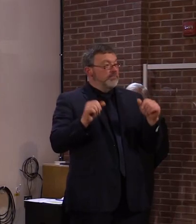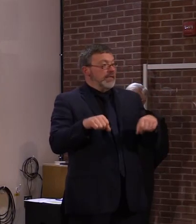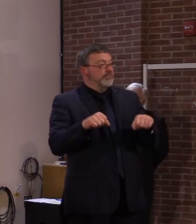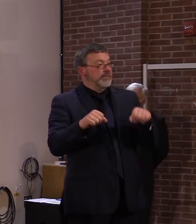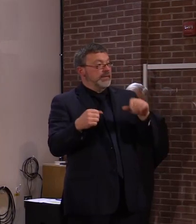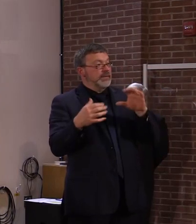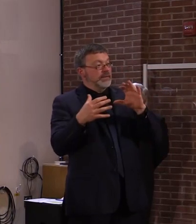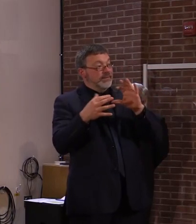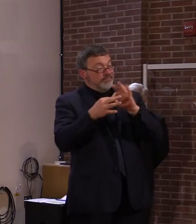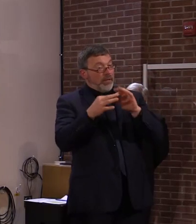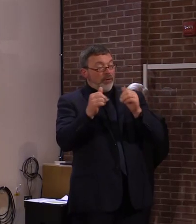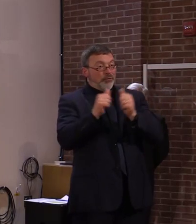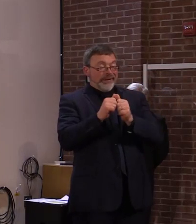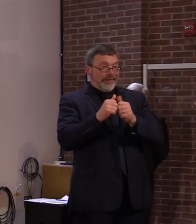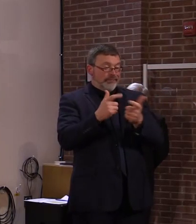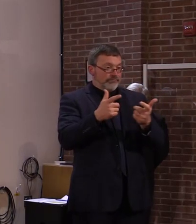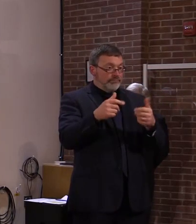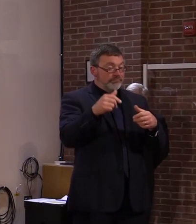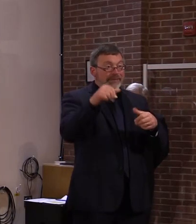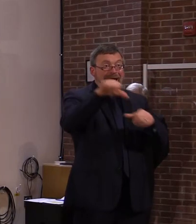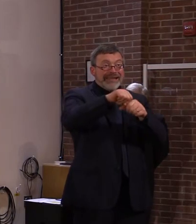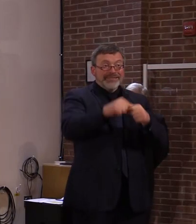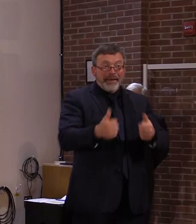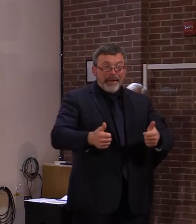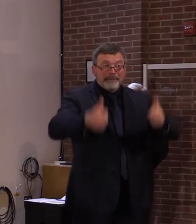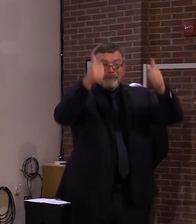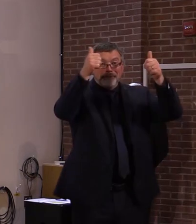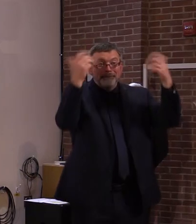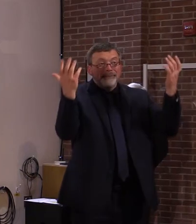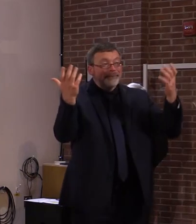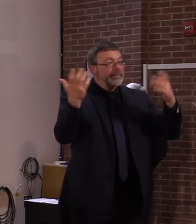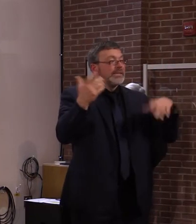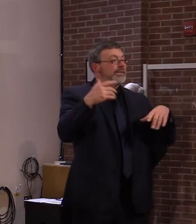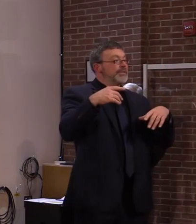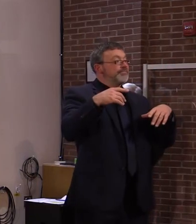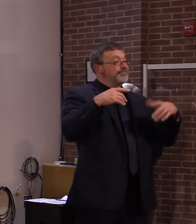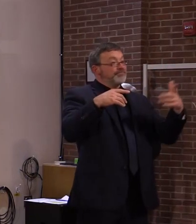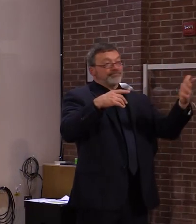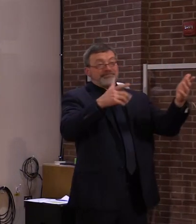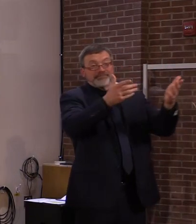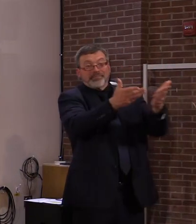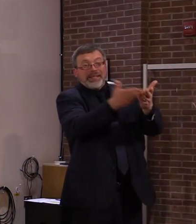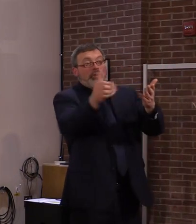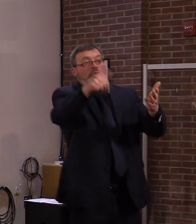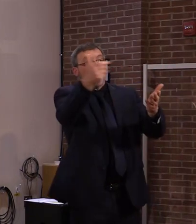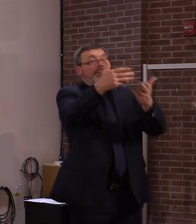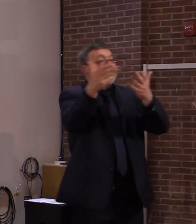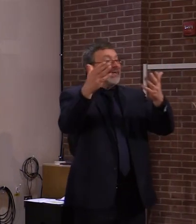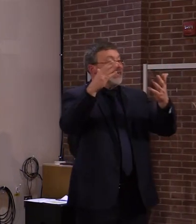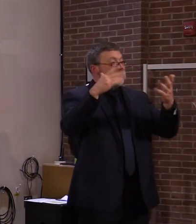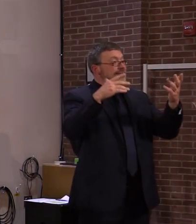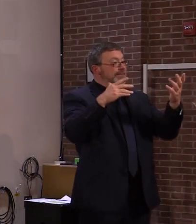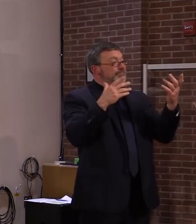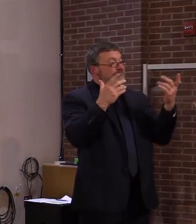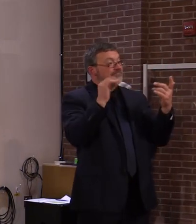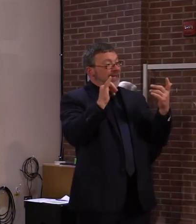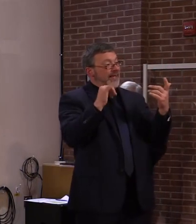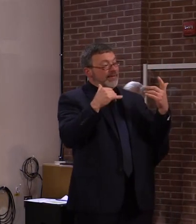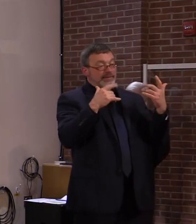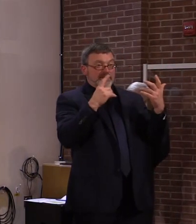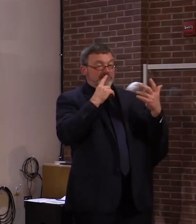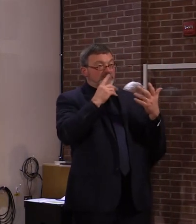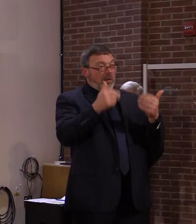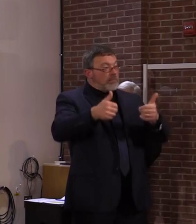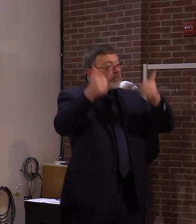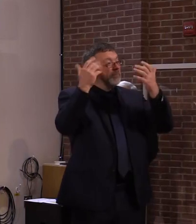fuel supplies, as well as some of the other supplies. It's all due to trying to get those into the